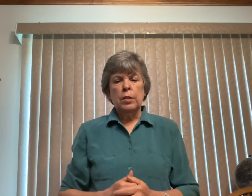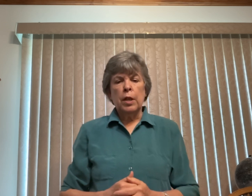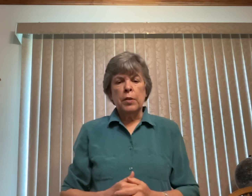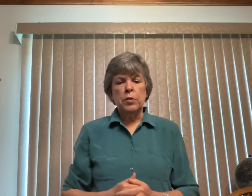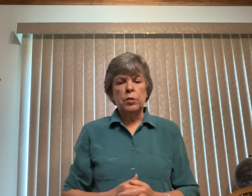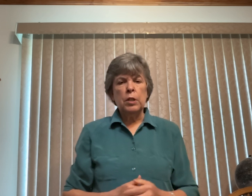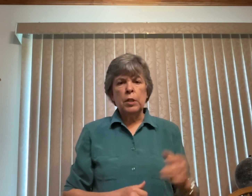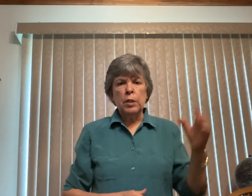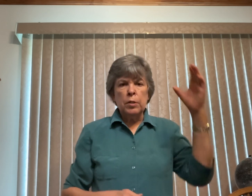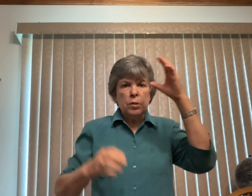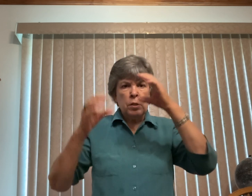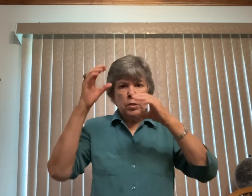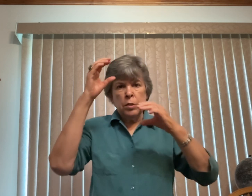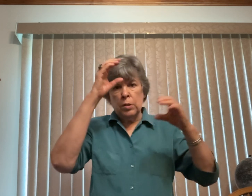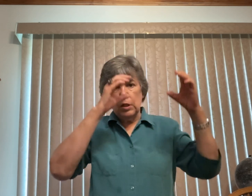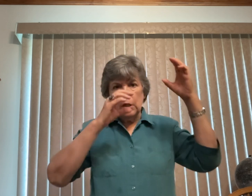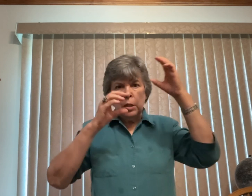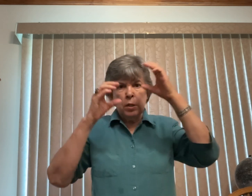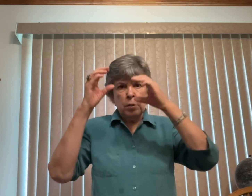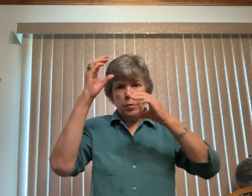Doth seek. So this is seek.